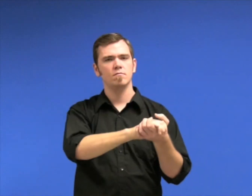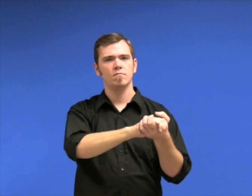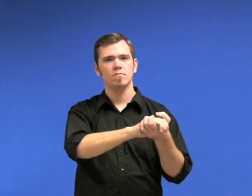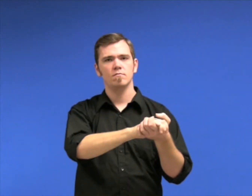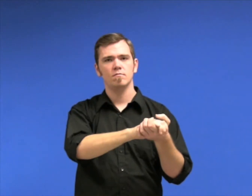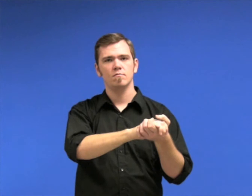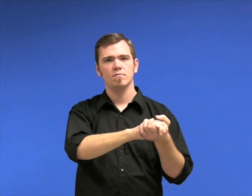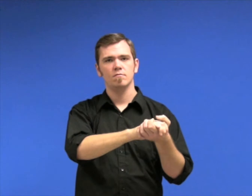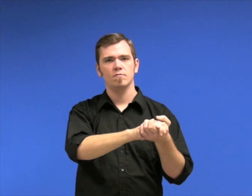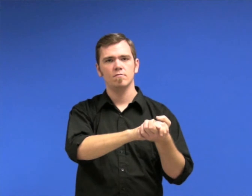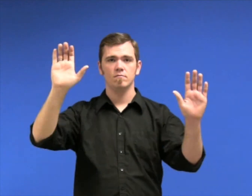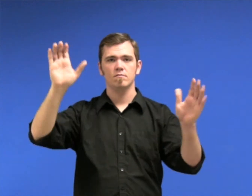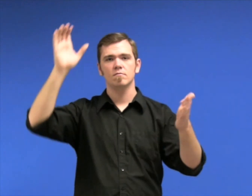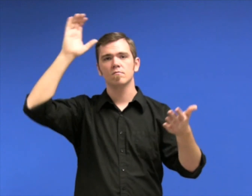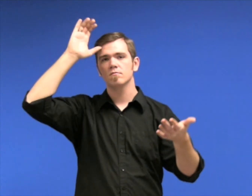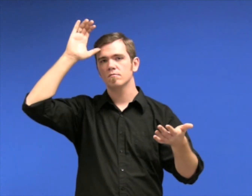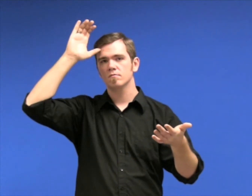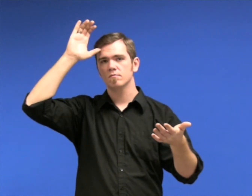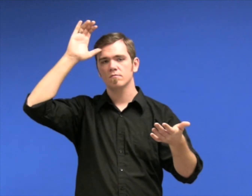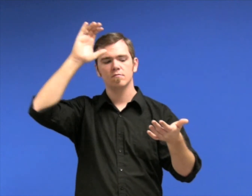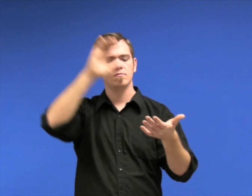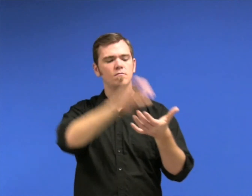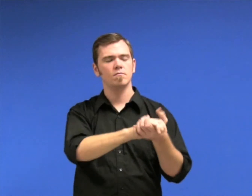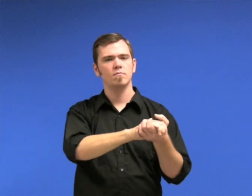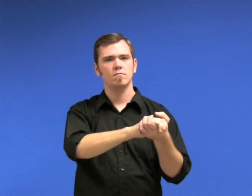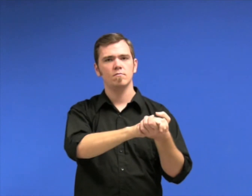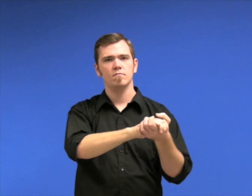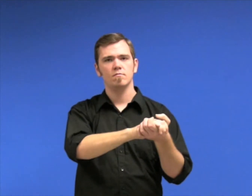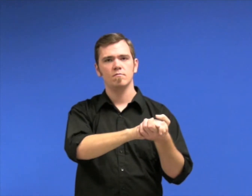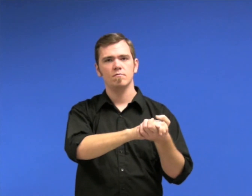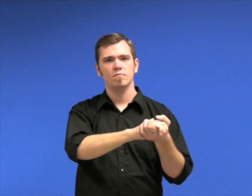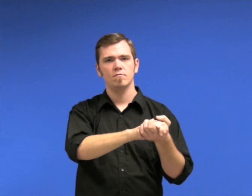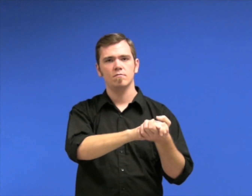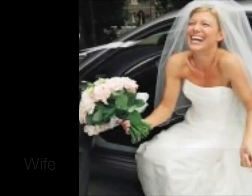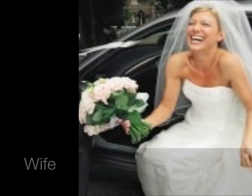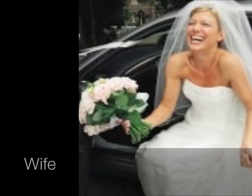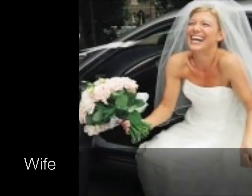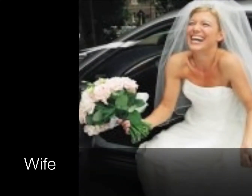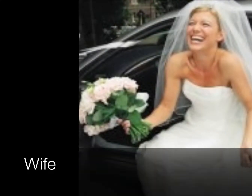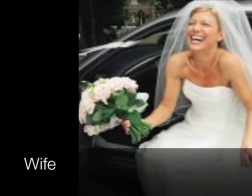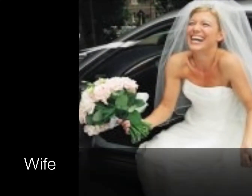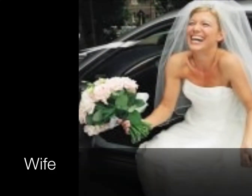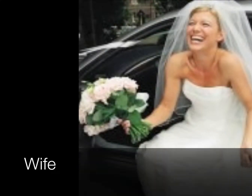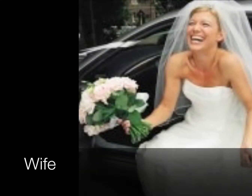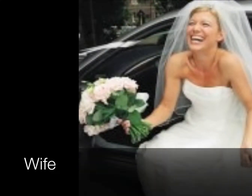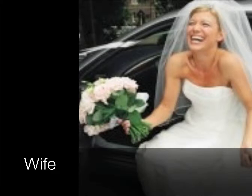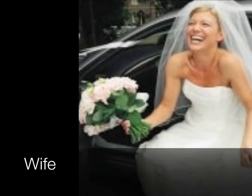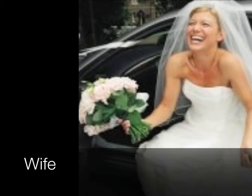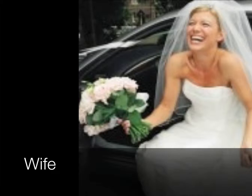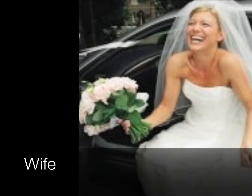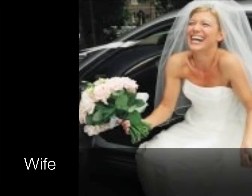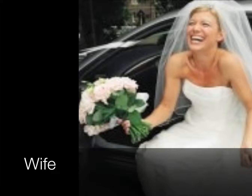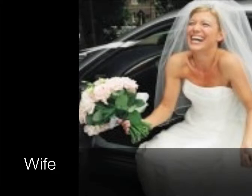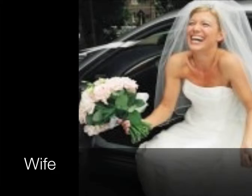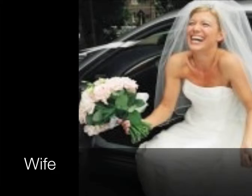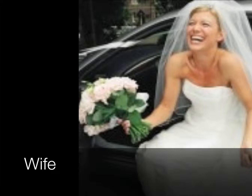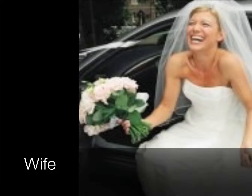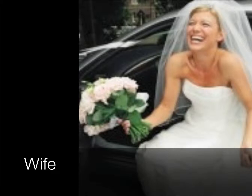Husband. So starting at your forehead, husband. All right, now the sign for wife. The sign